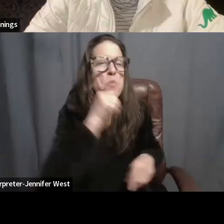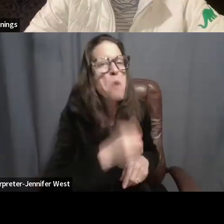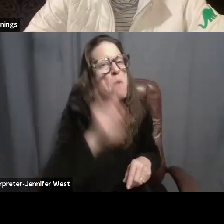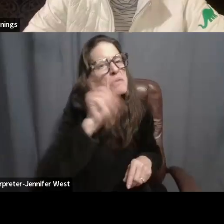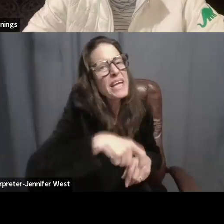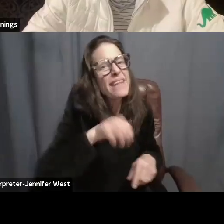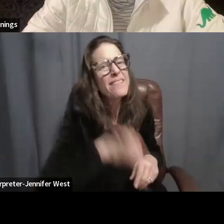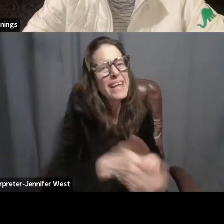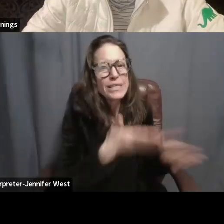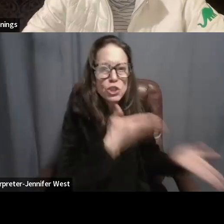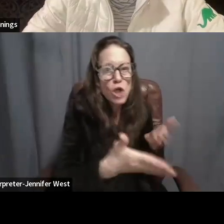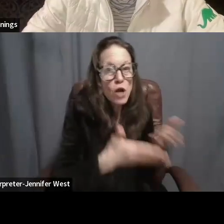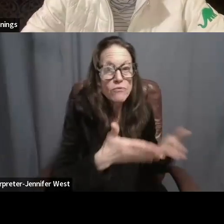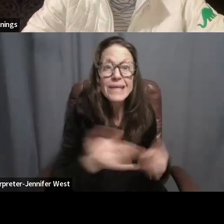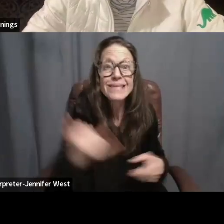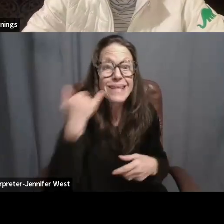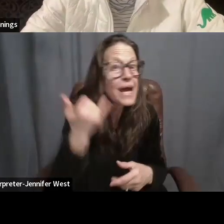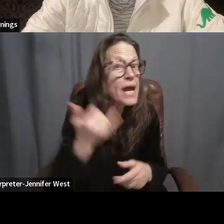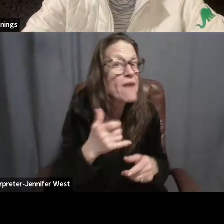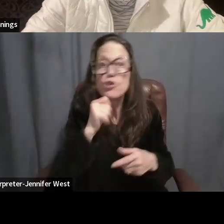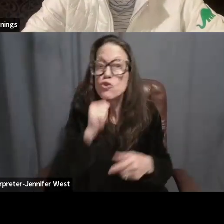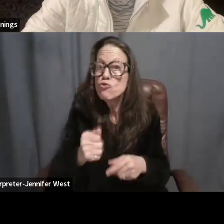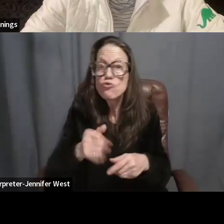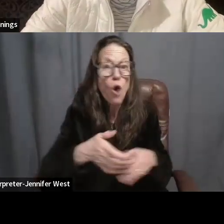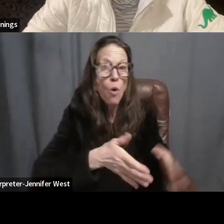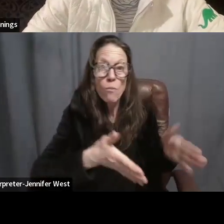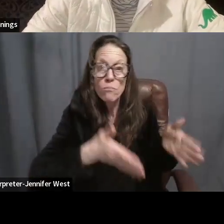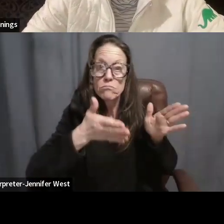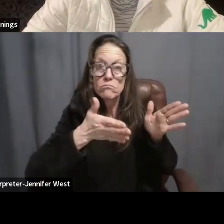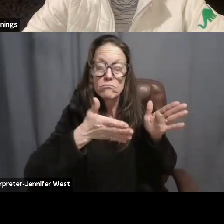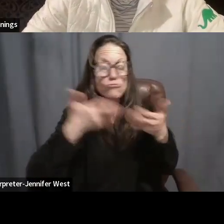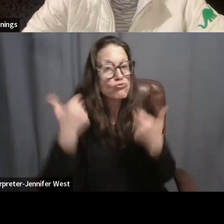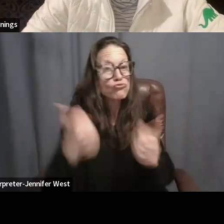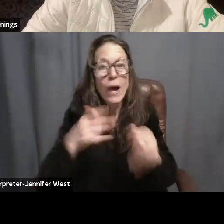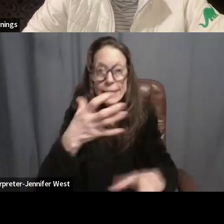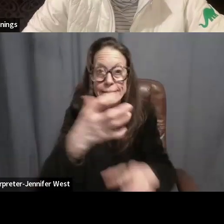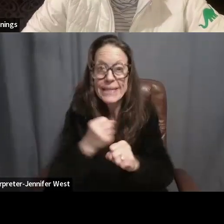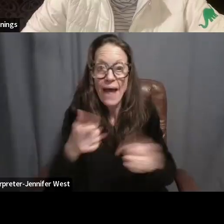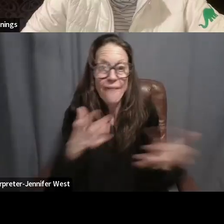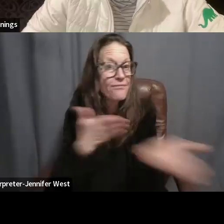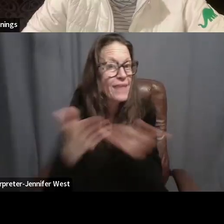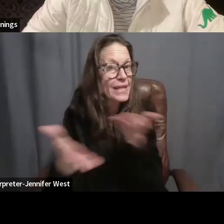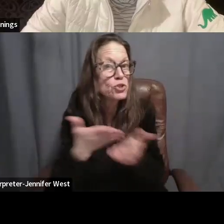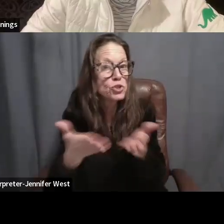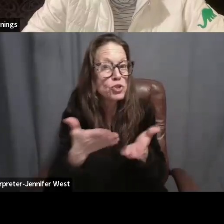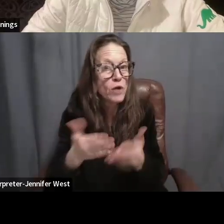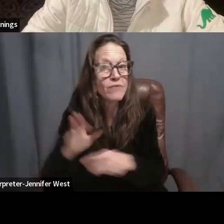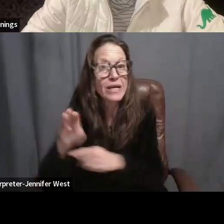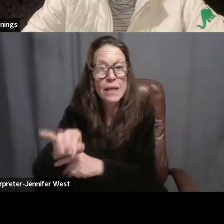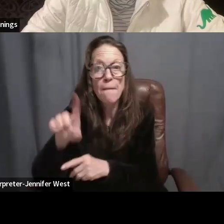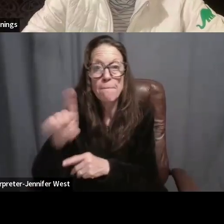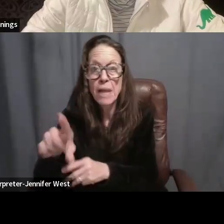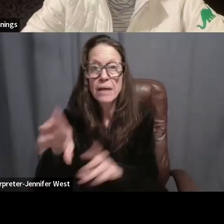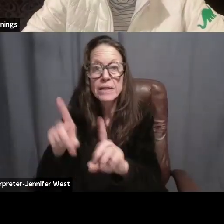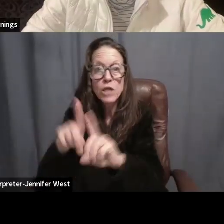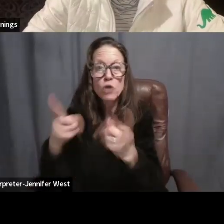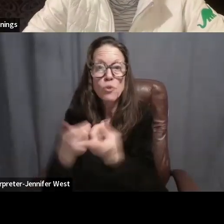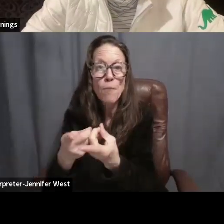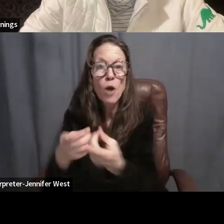services, again, these Medicaid waiver services administered through Maryland's Department of